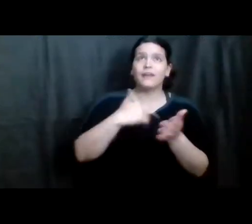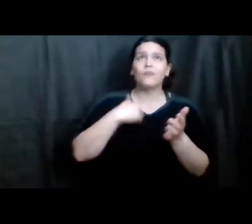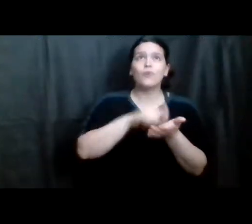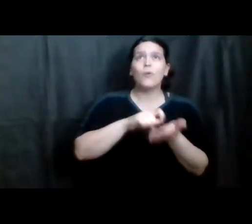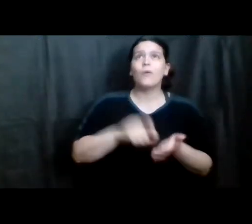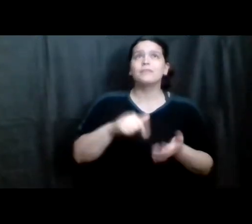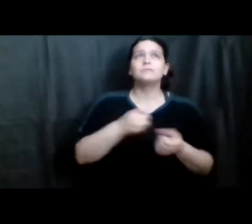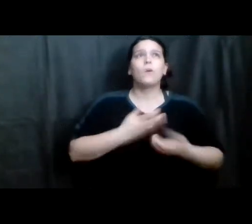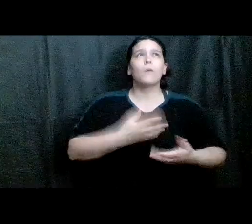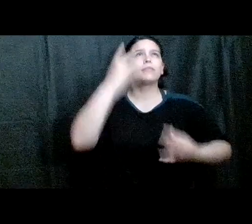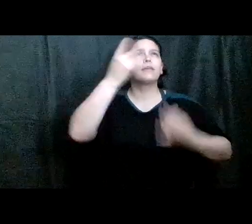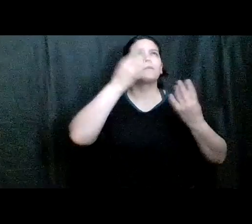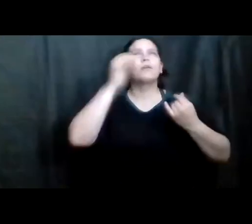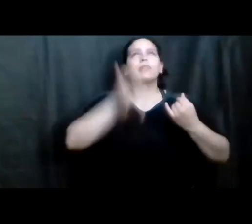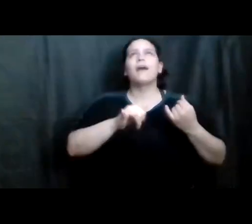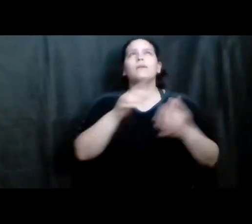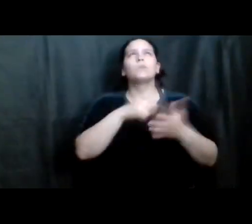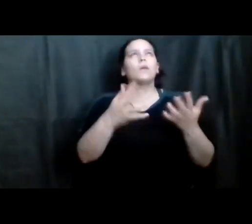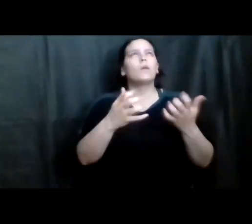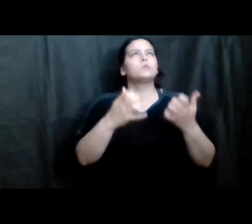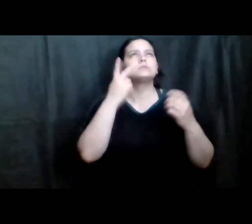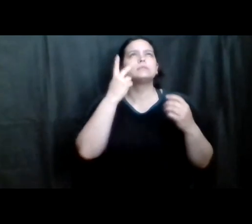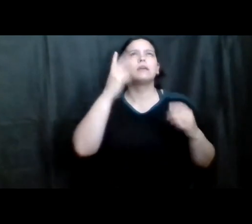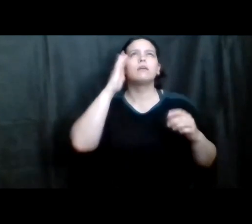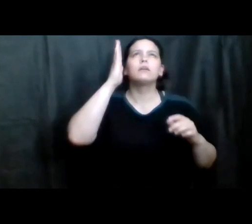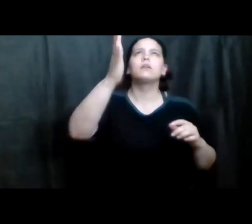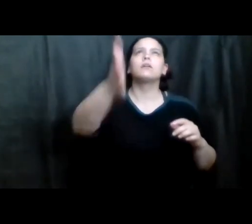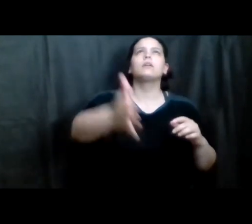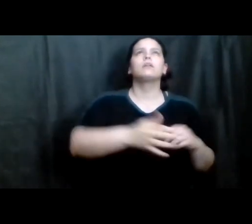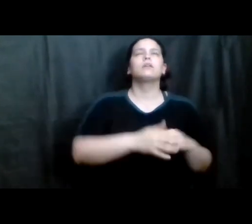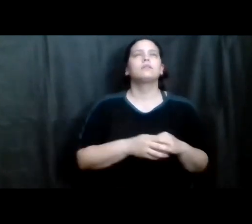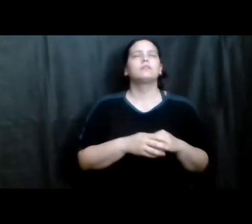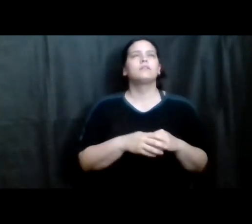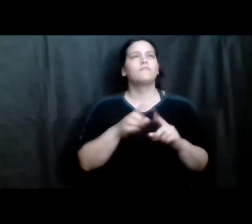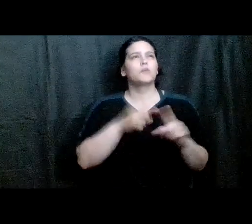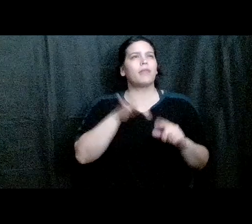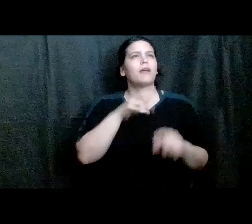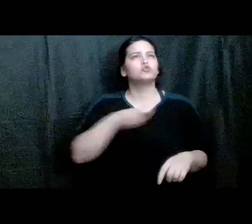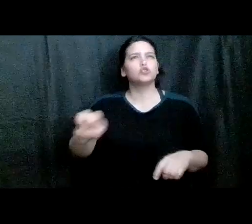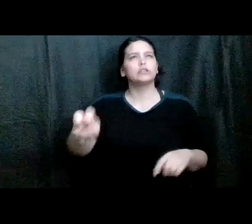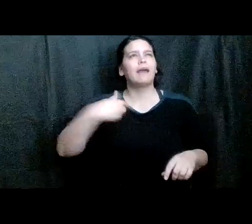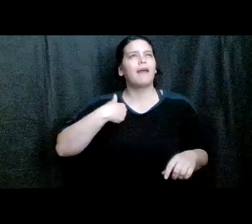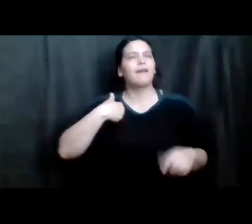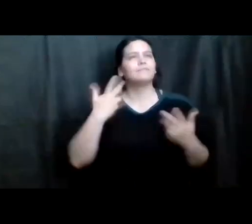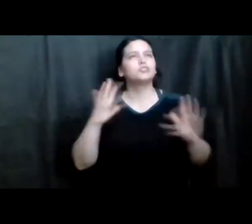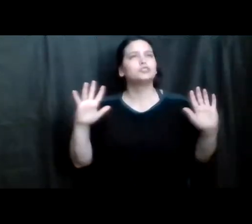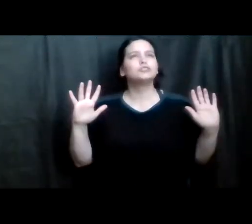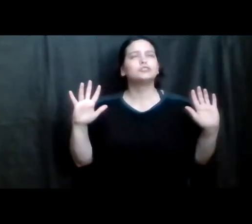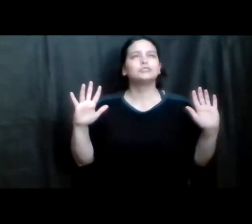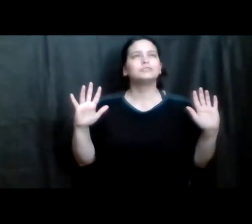I want to see going forward as a result of this journey that I was privileged to go on.